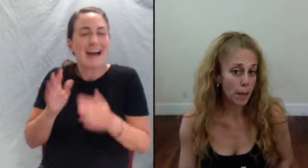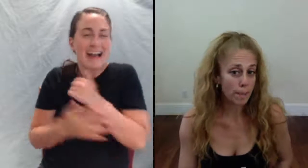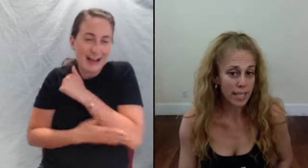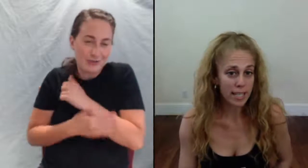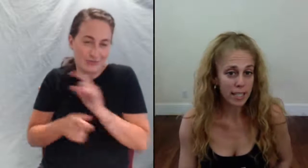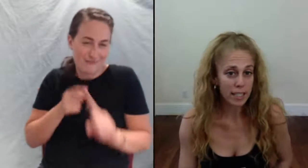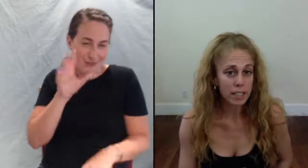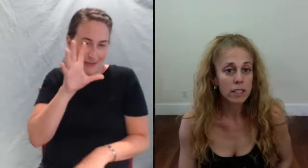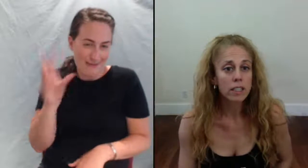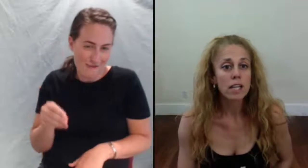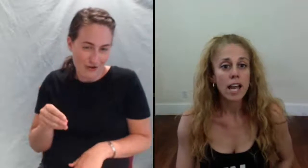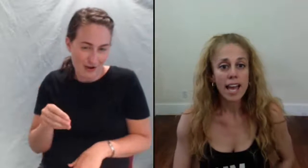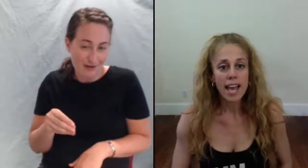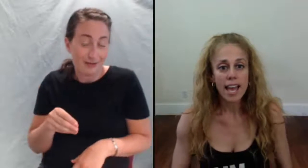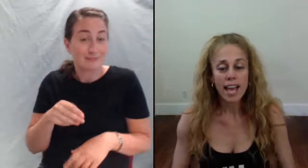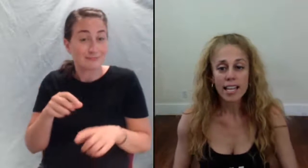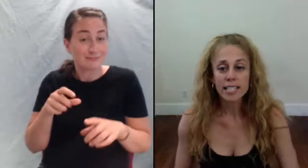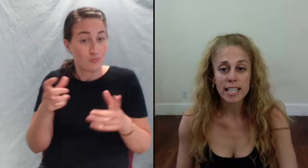say Mozambique.